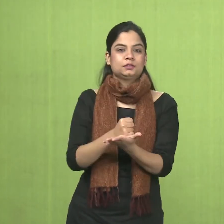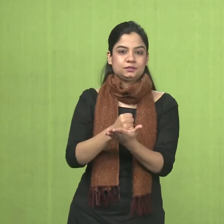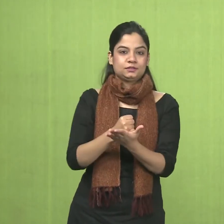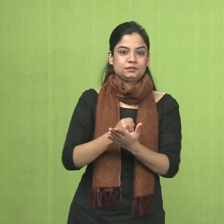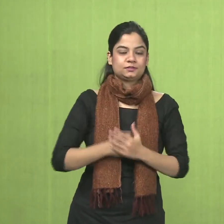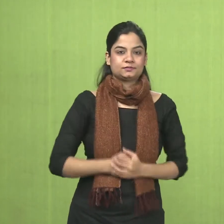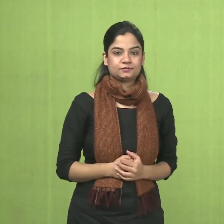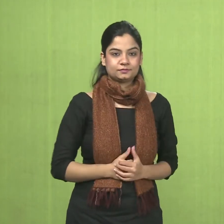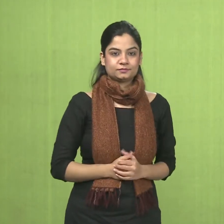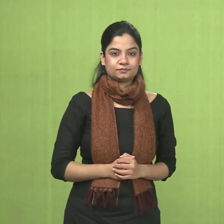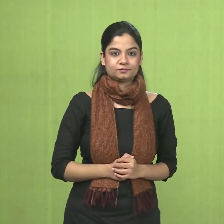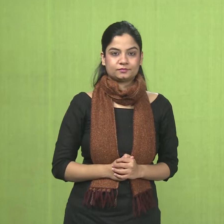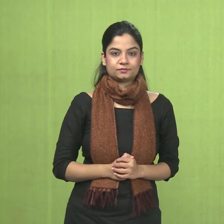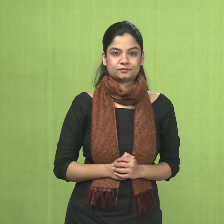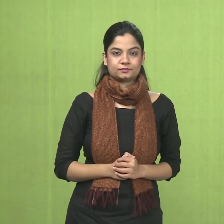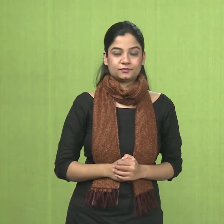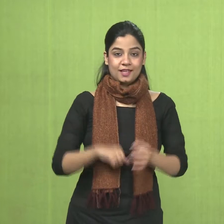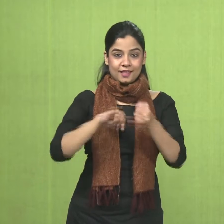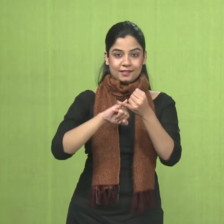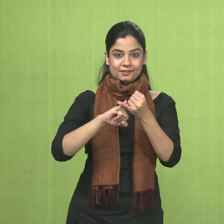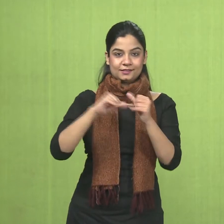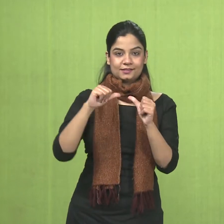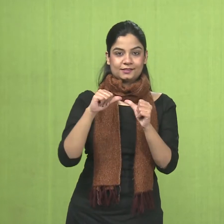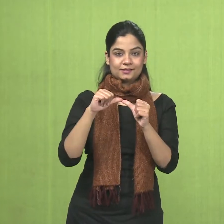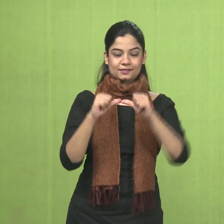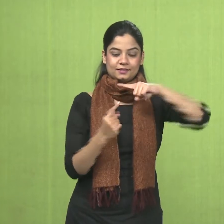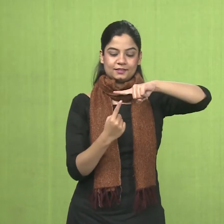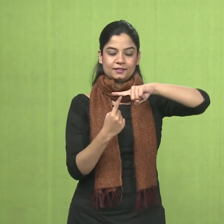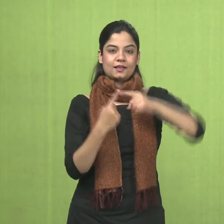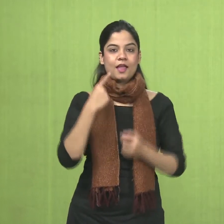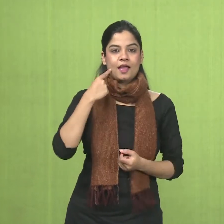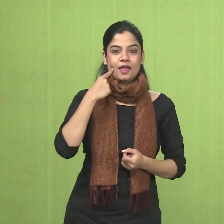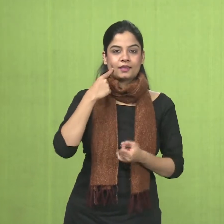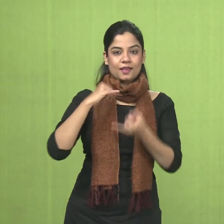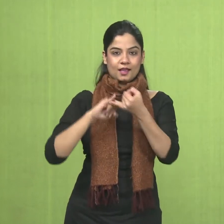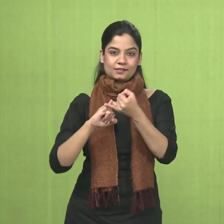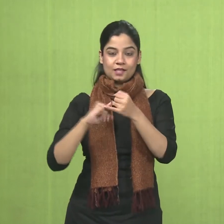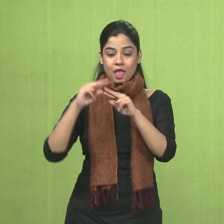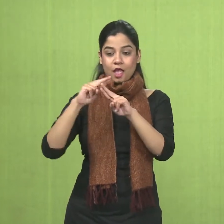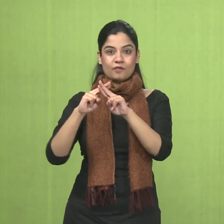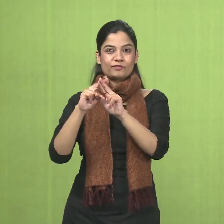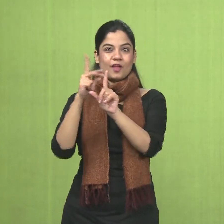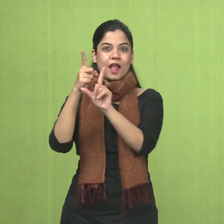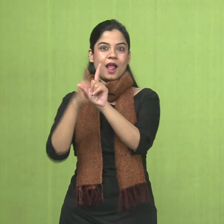Satisfy. Meeting the expectations, needs or desires. Feeling satisfied.